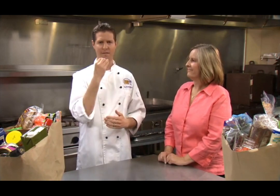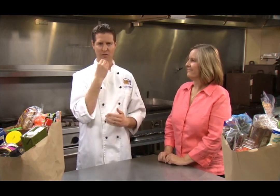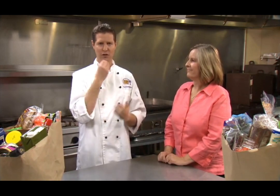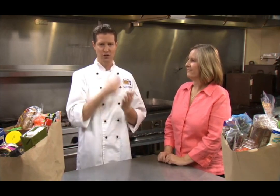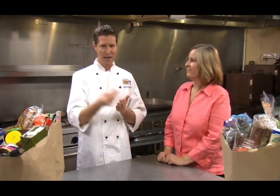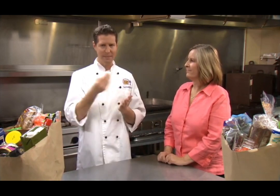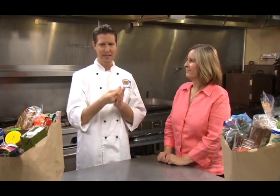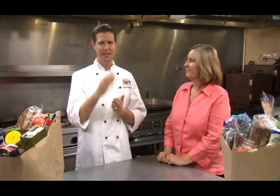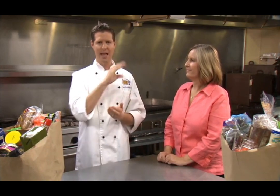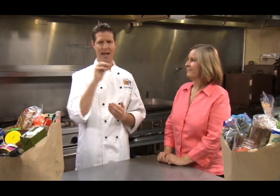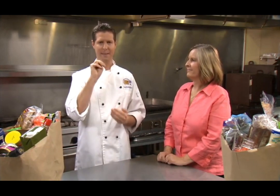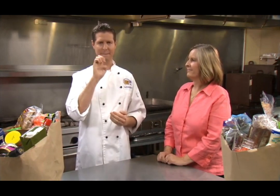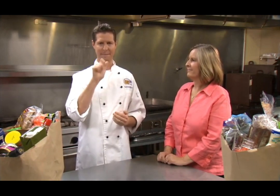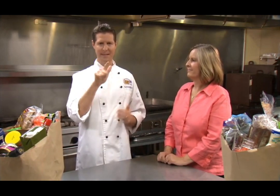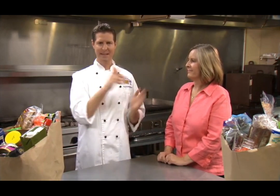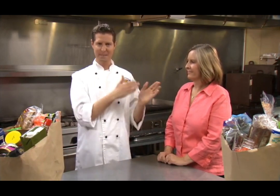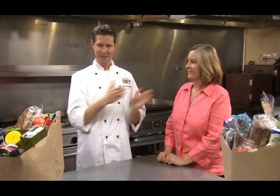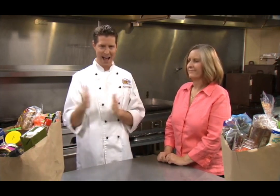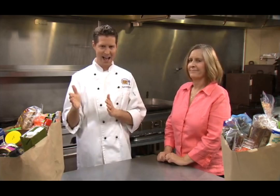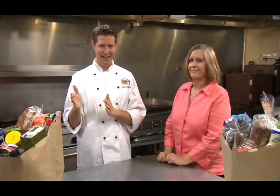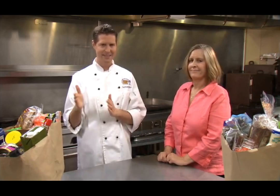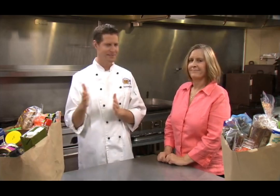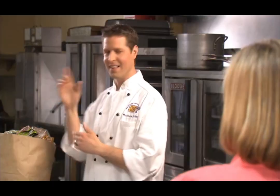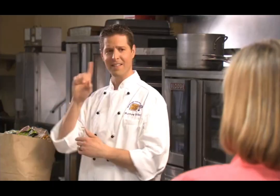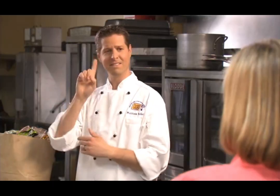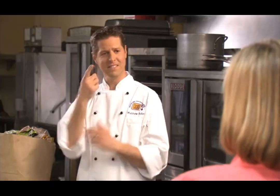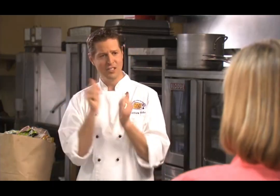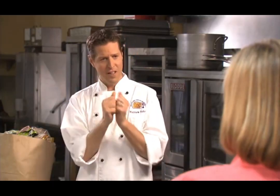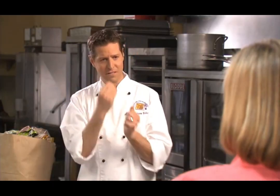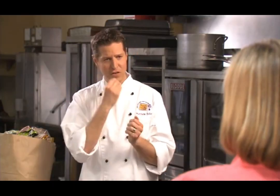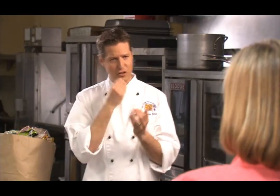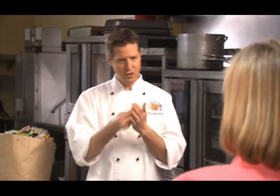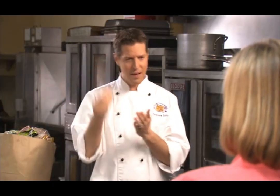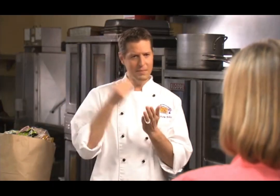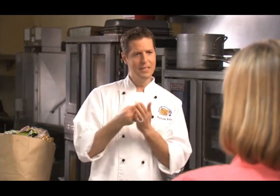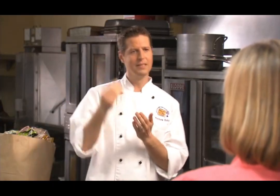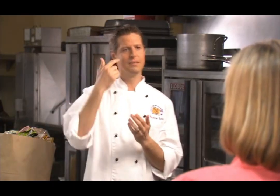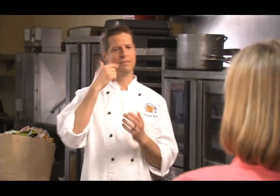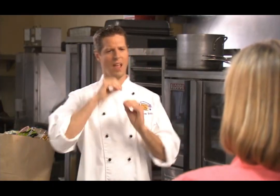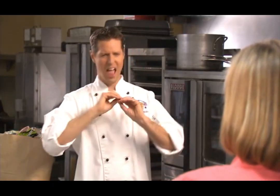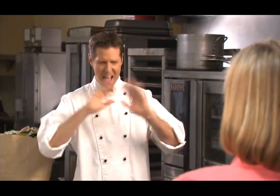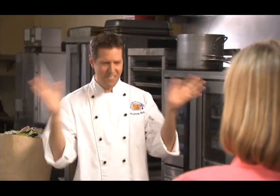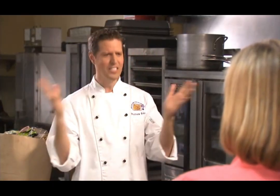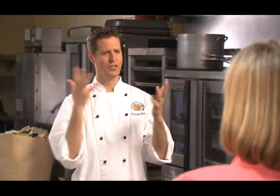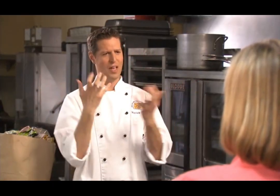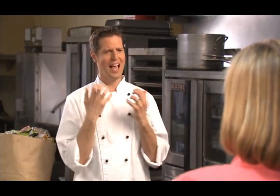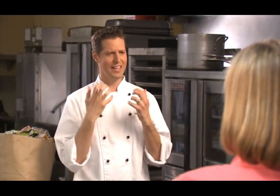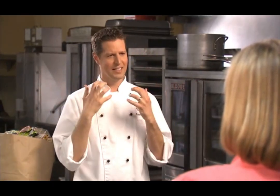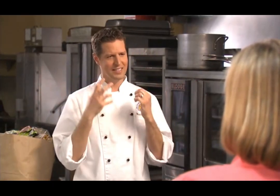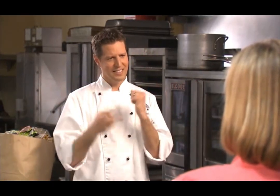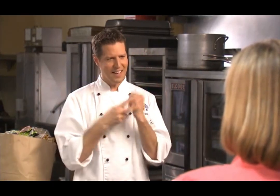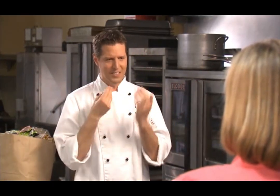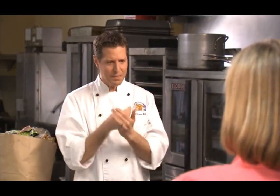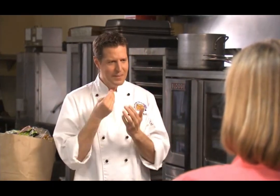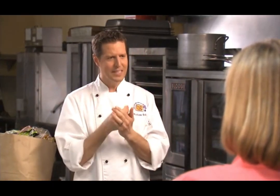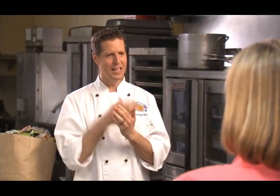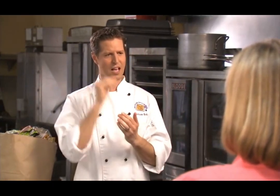smart grocery shopping and meal preparation. Let's start with grocery shopping, Patricia. Obviously, we want to save